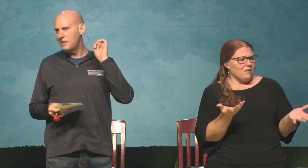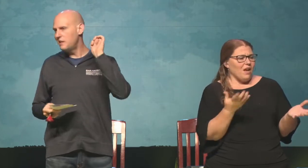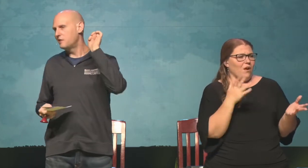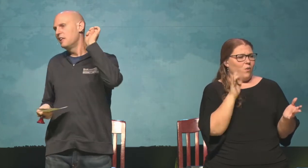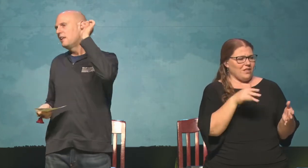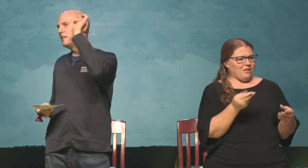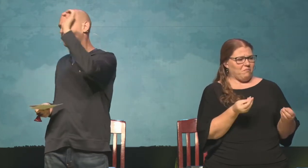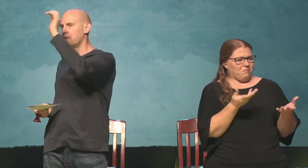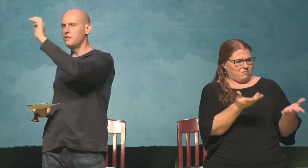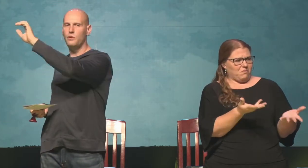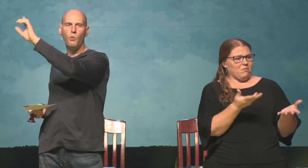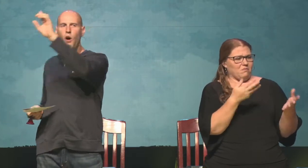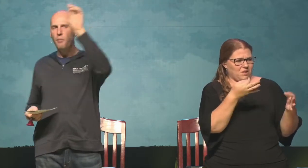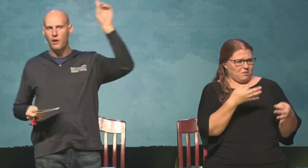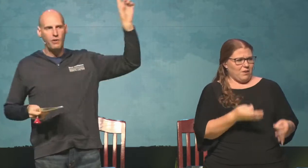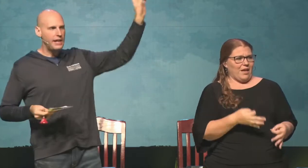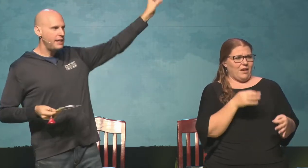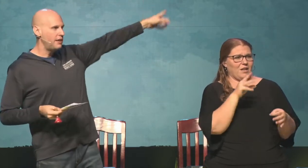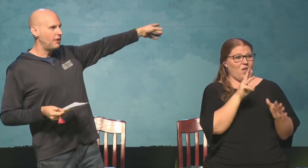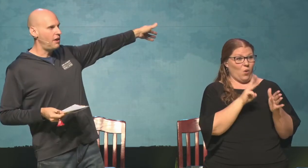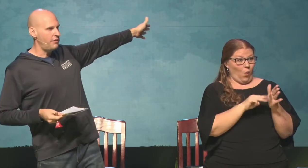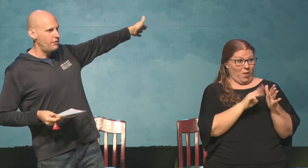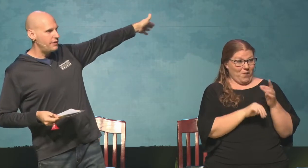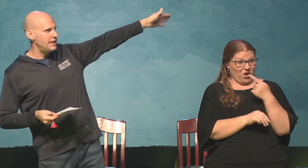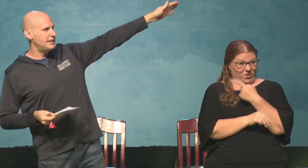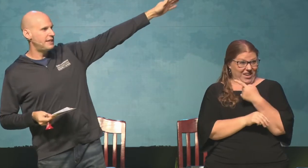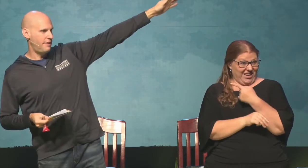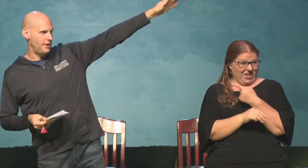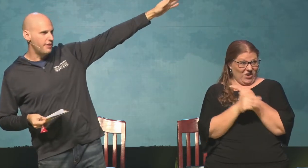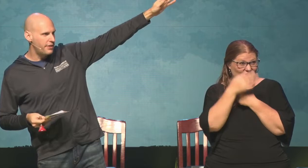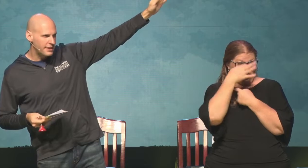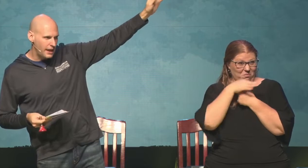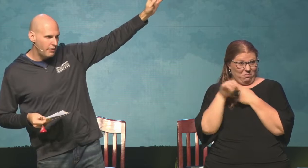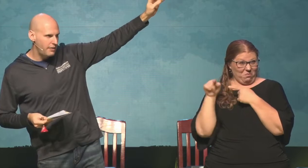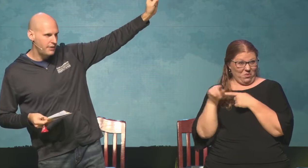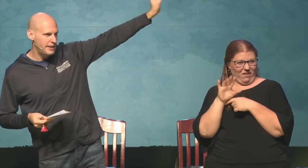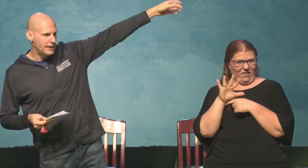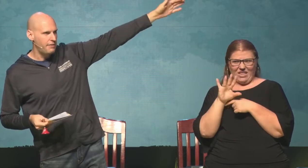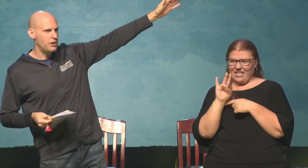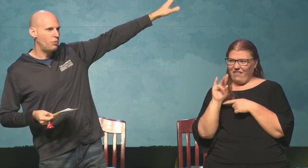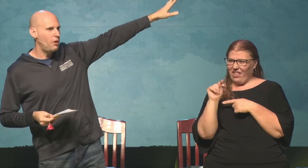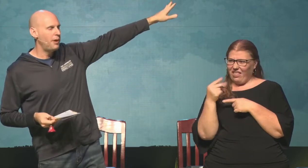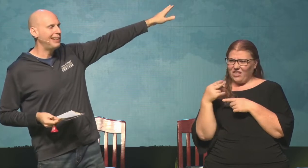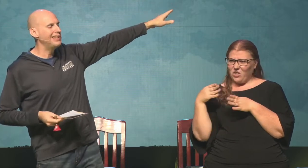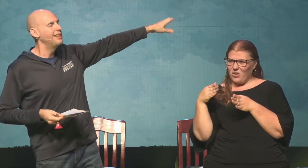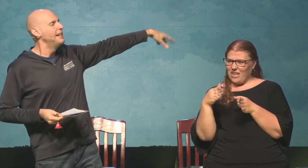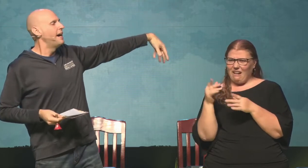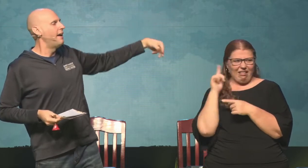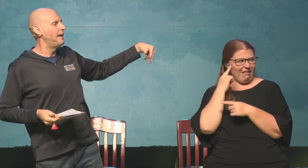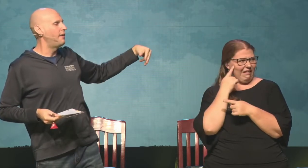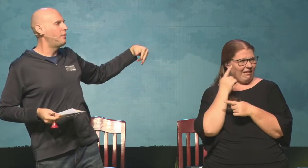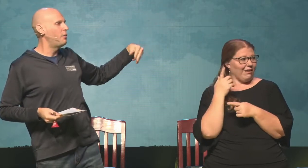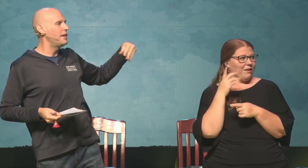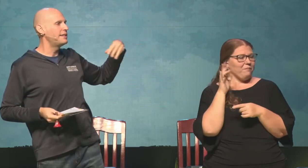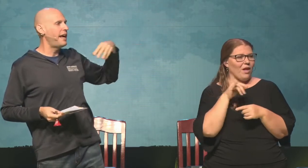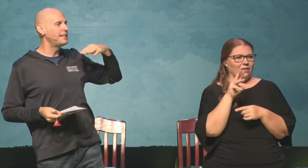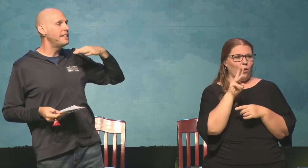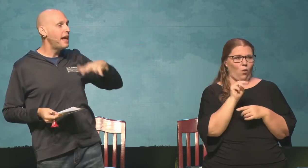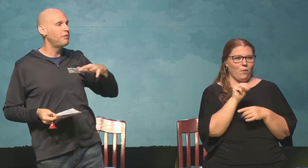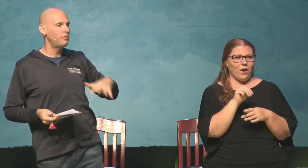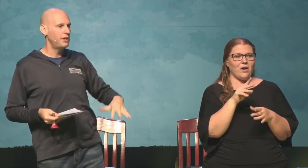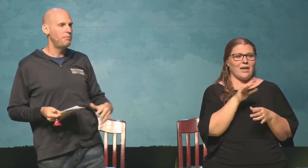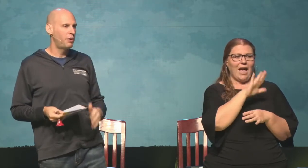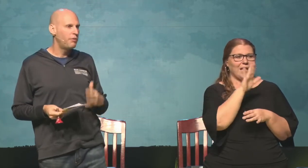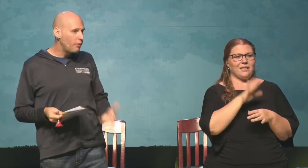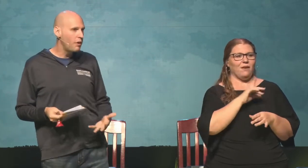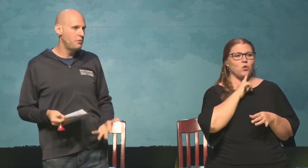here's the deal. The Walmart right here off of 57th, is that right, 57th? The Walmart here has